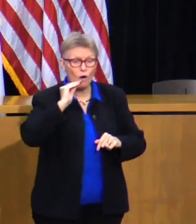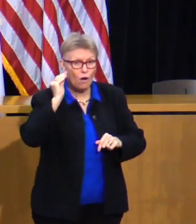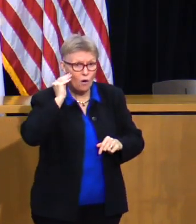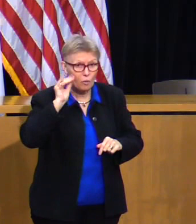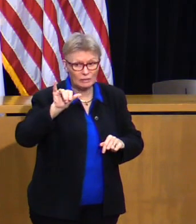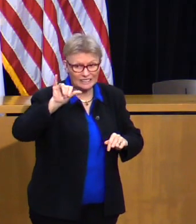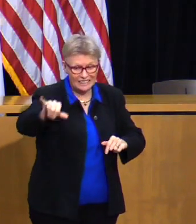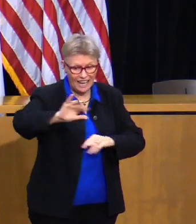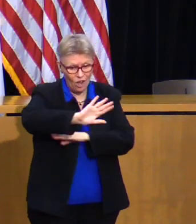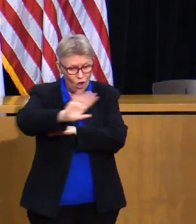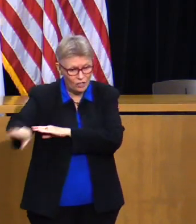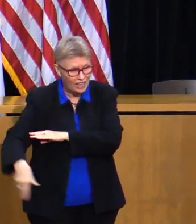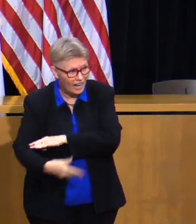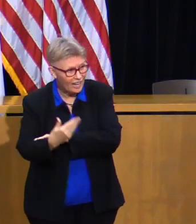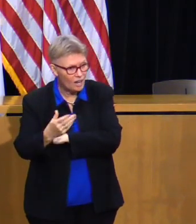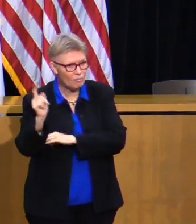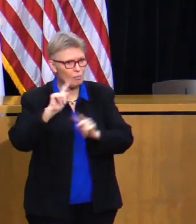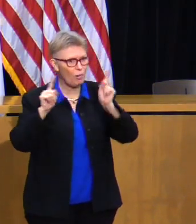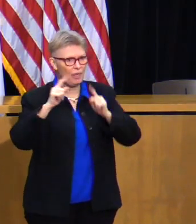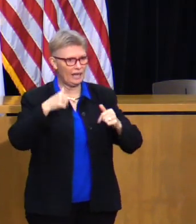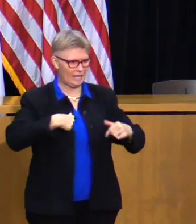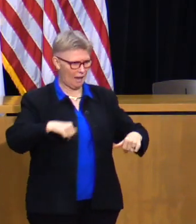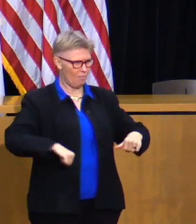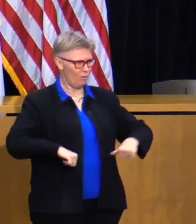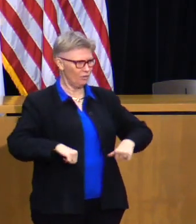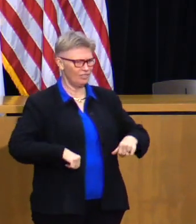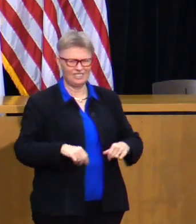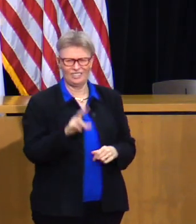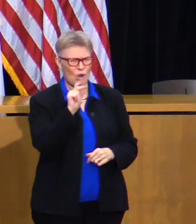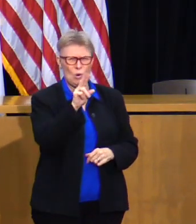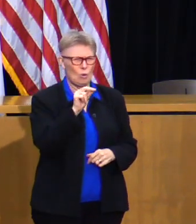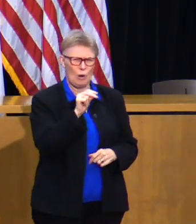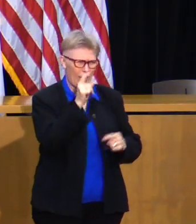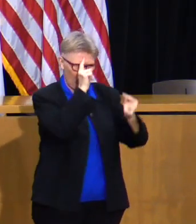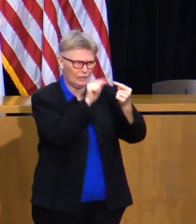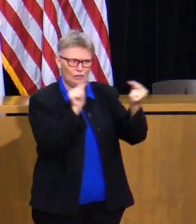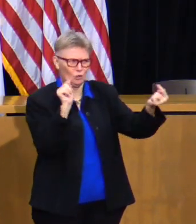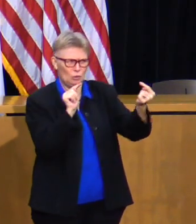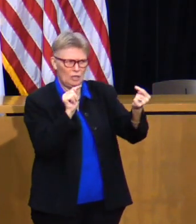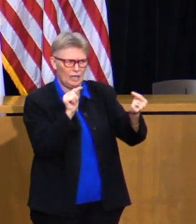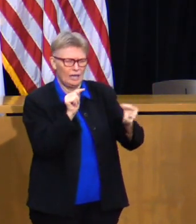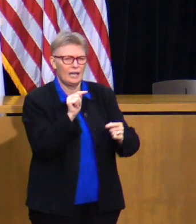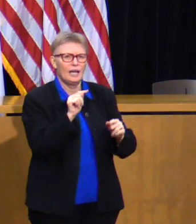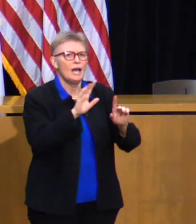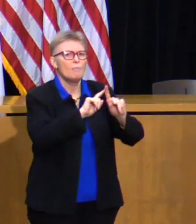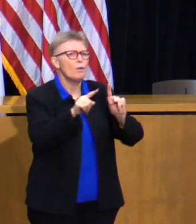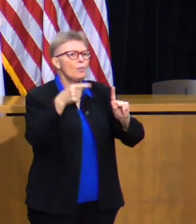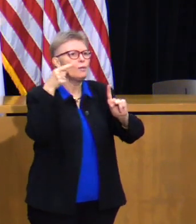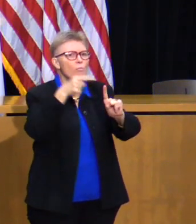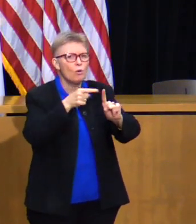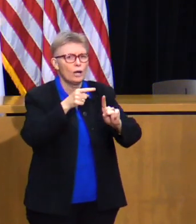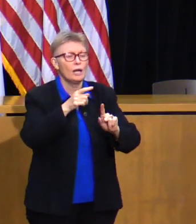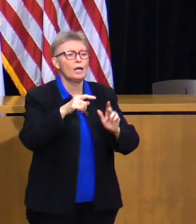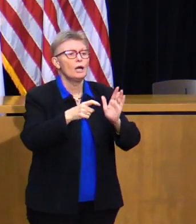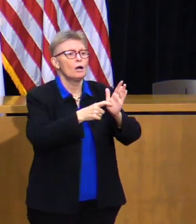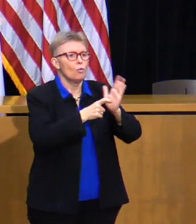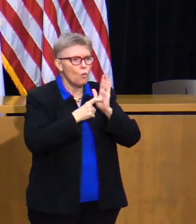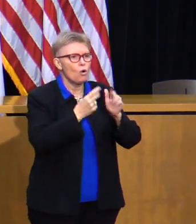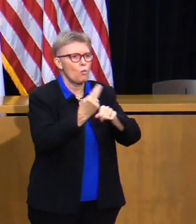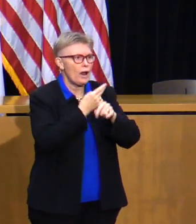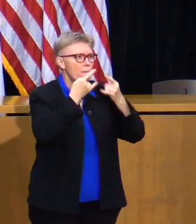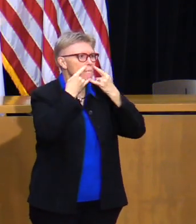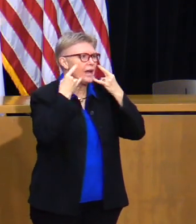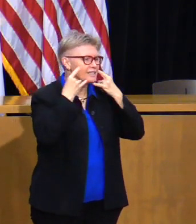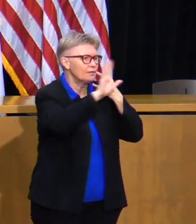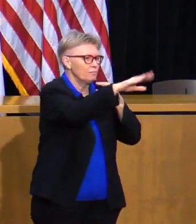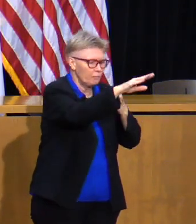the incoming that you and I got. What I would say with respect to the mask order, if my wife